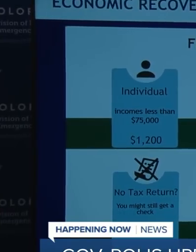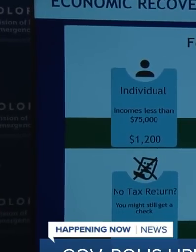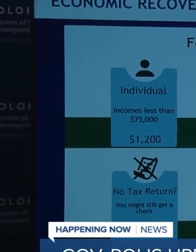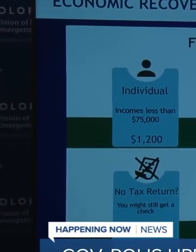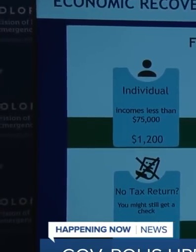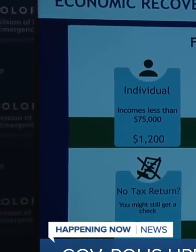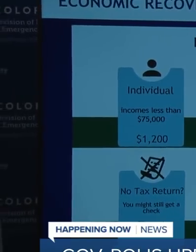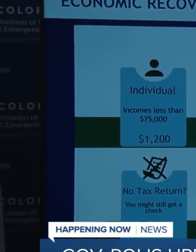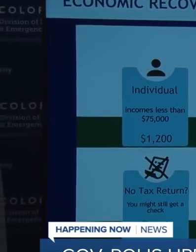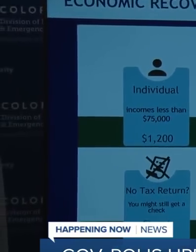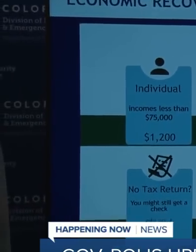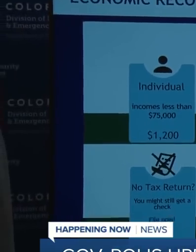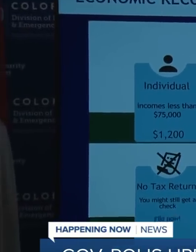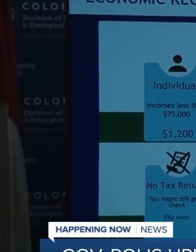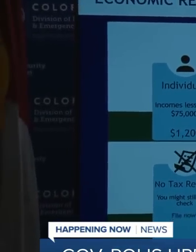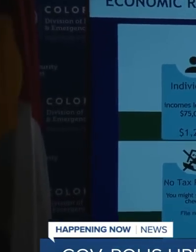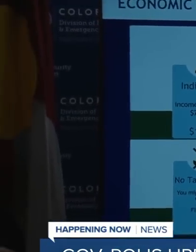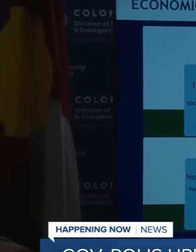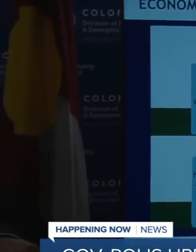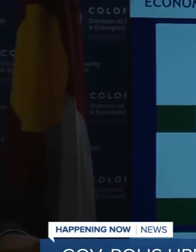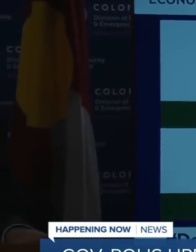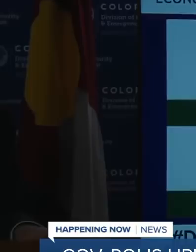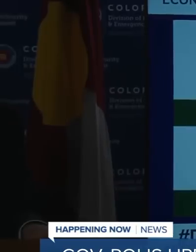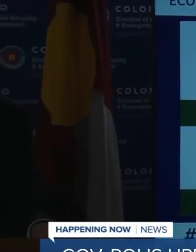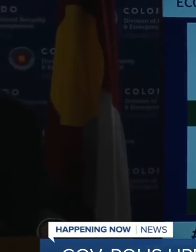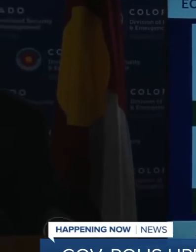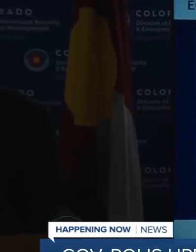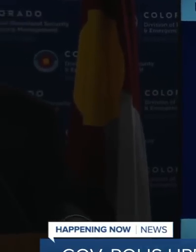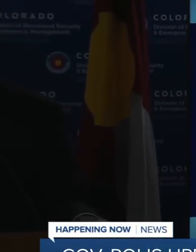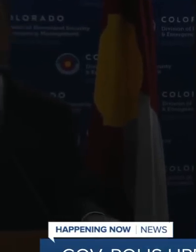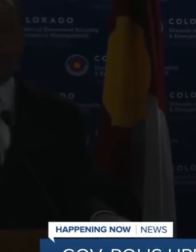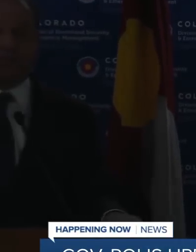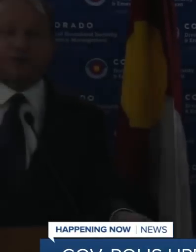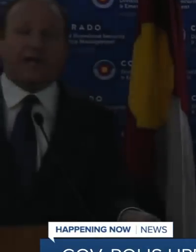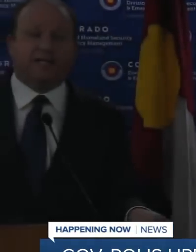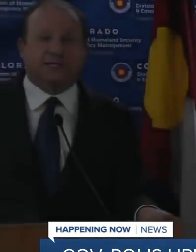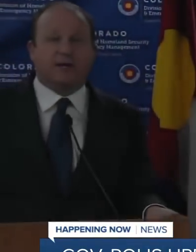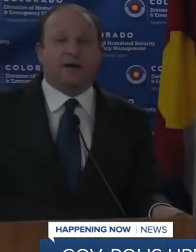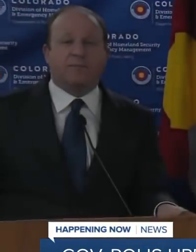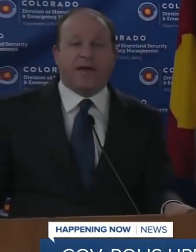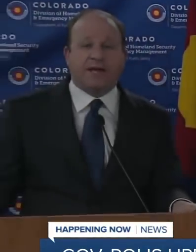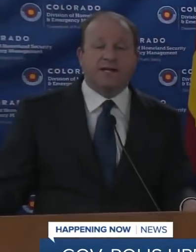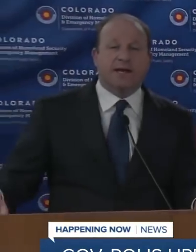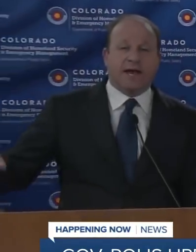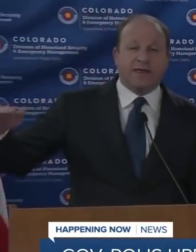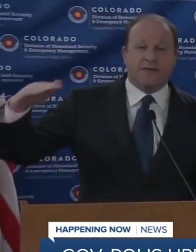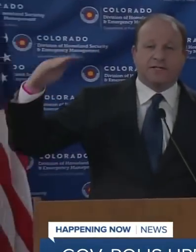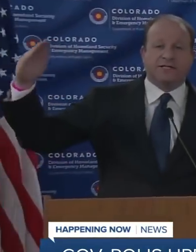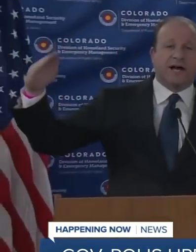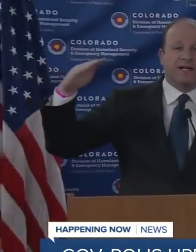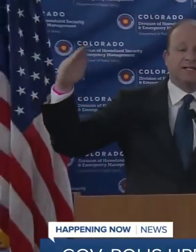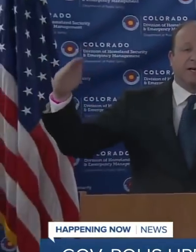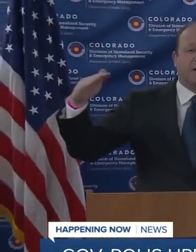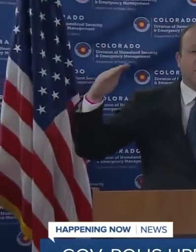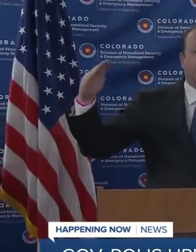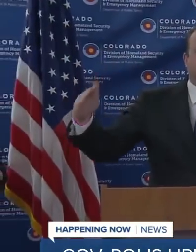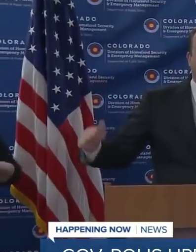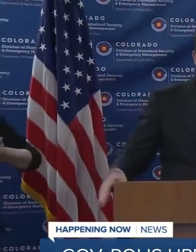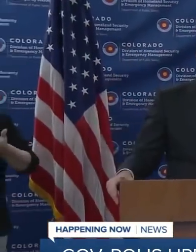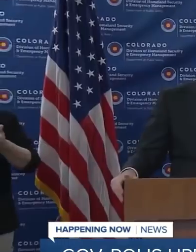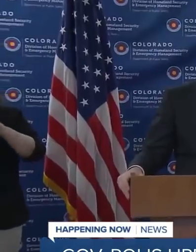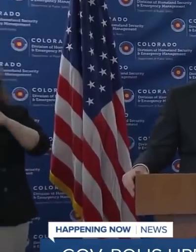get that $1,200. Now, that's up to if you were in $75,000 or less. And then there's a sliding scale